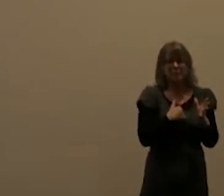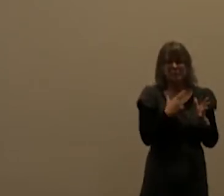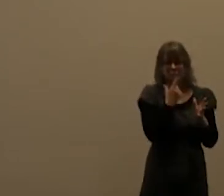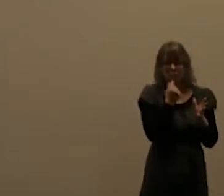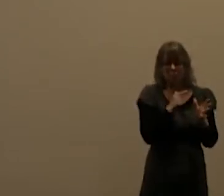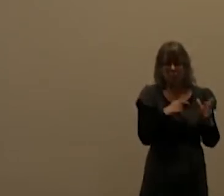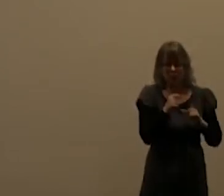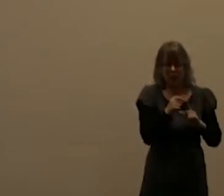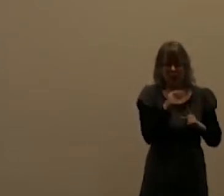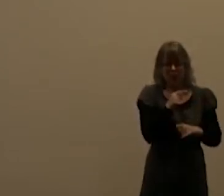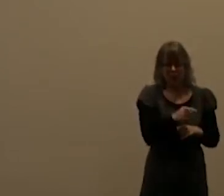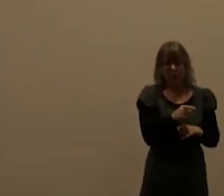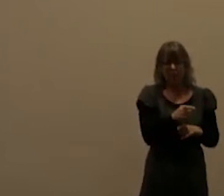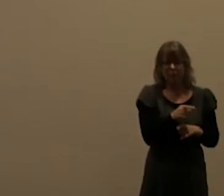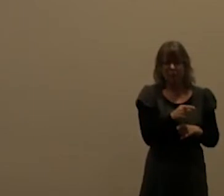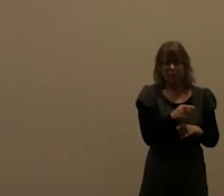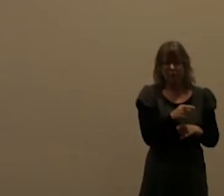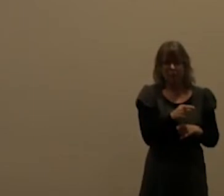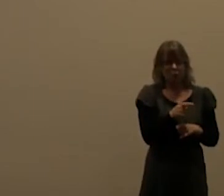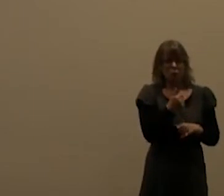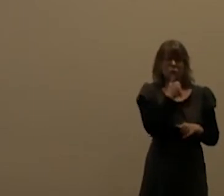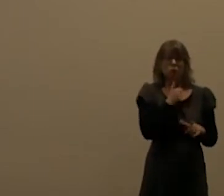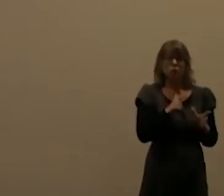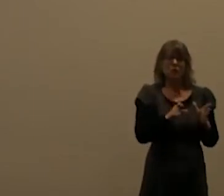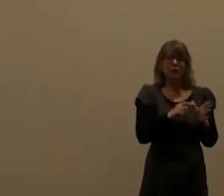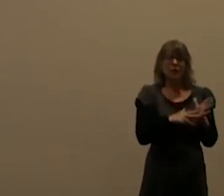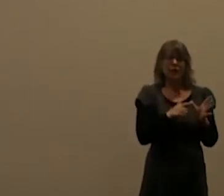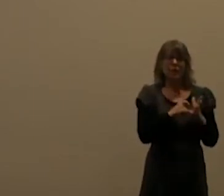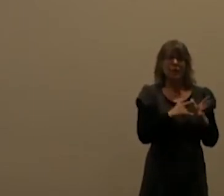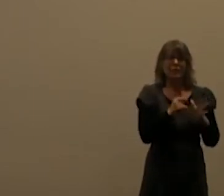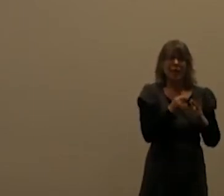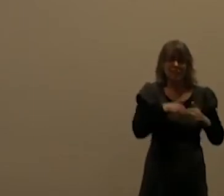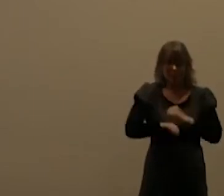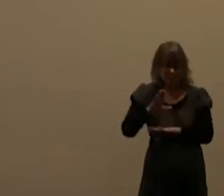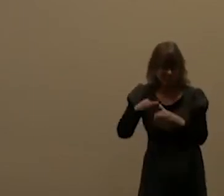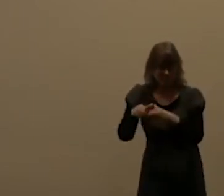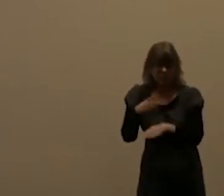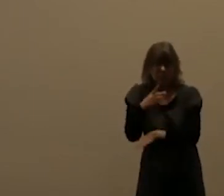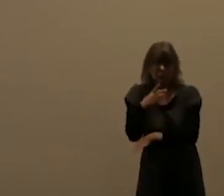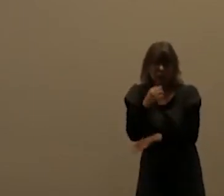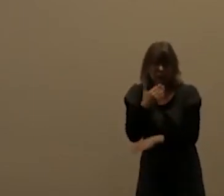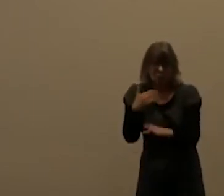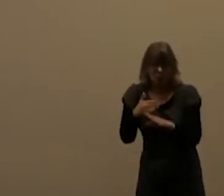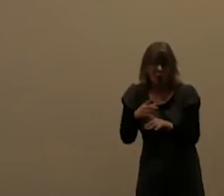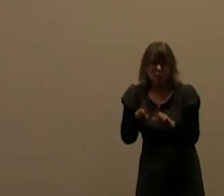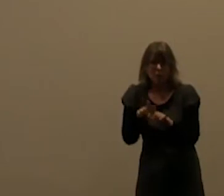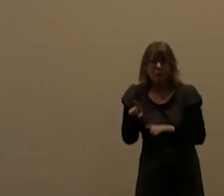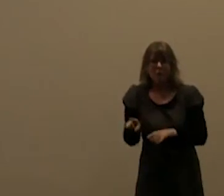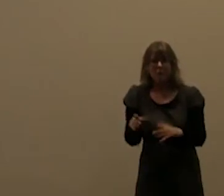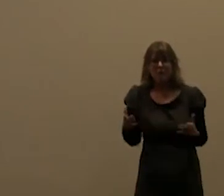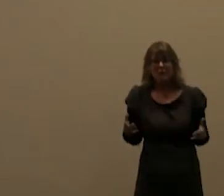still integrate a regular Canvas app in Teams and it will work pretty beautifully, as we saw in that quick chat example. So it's